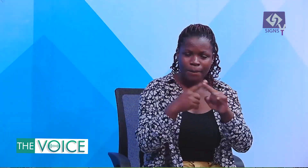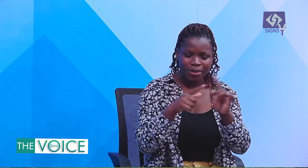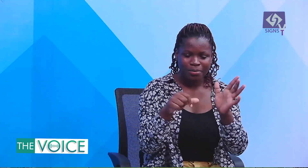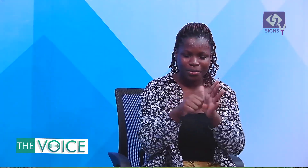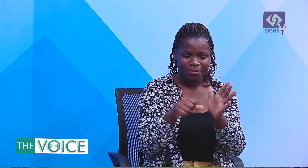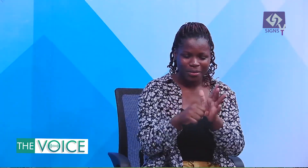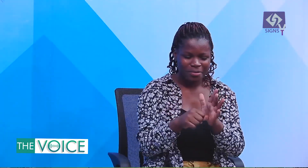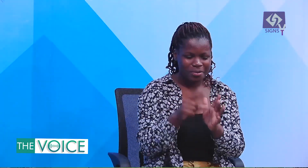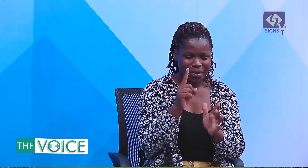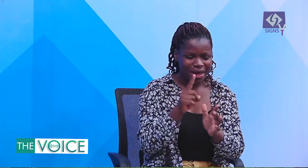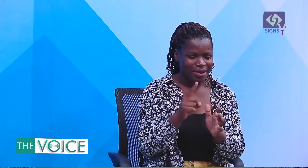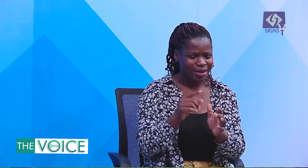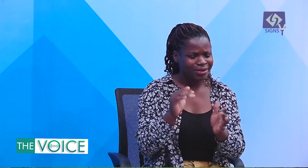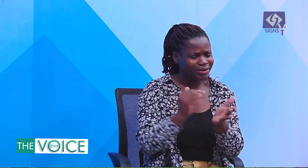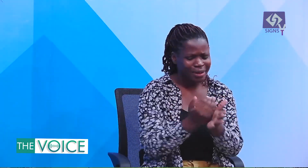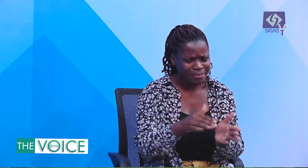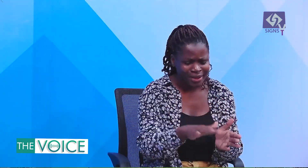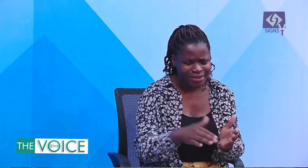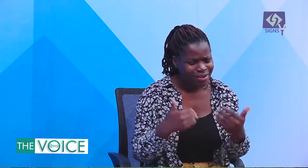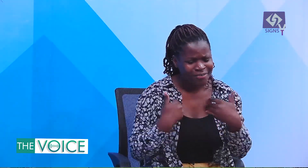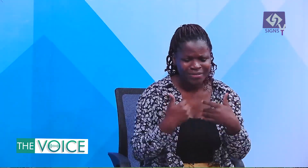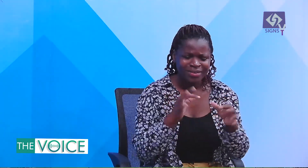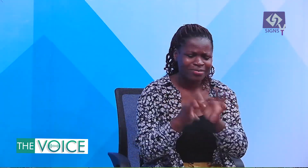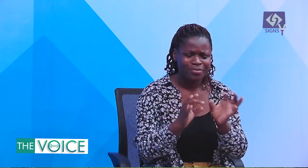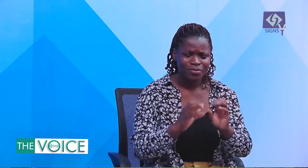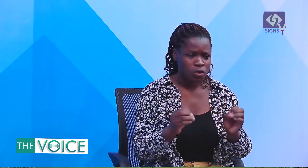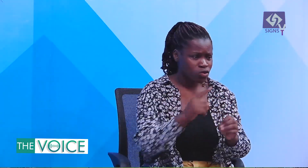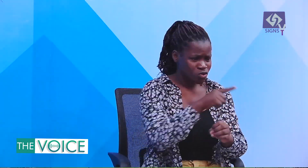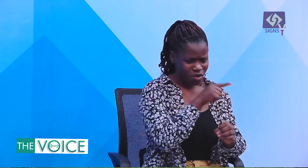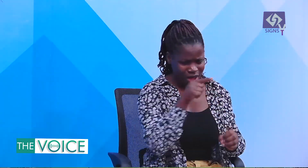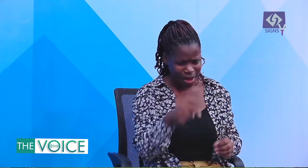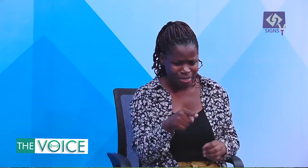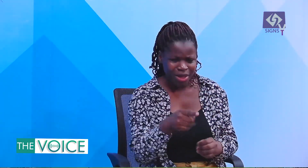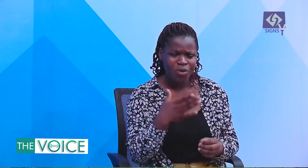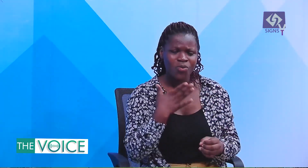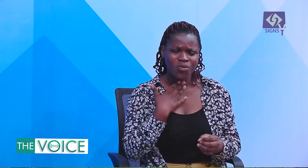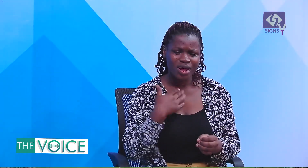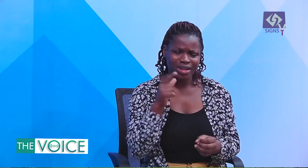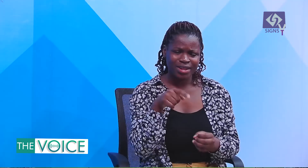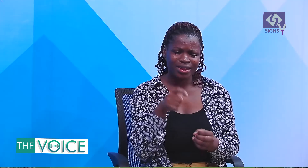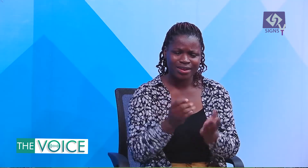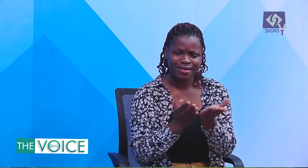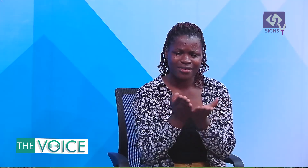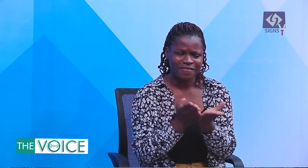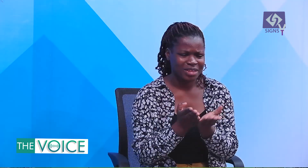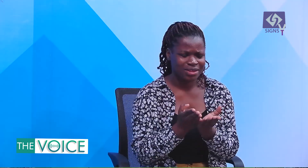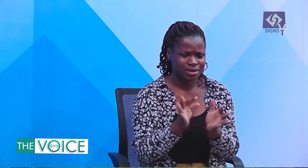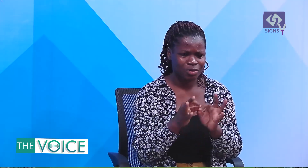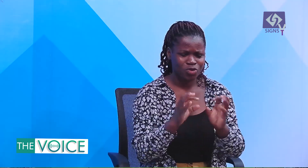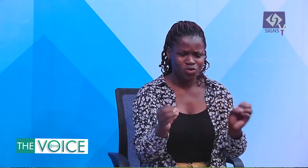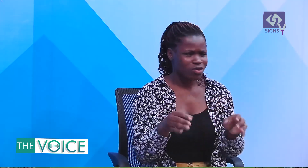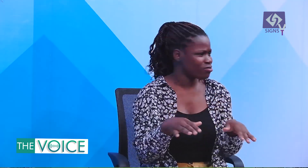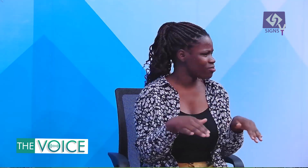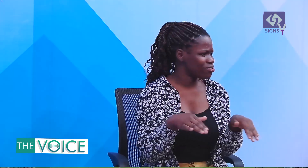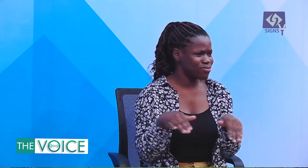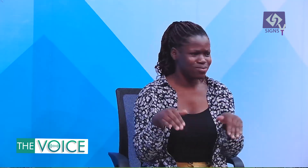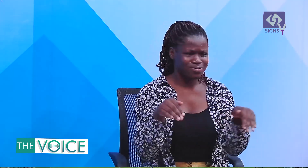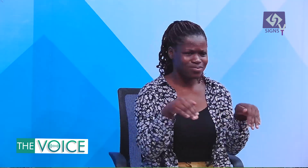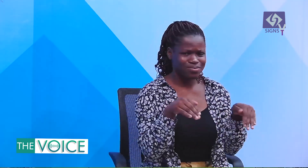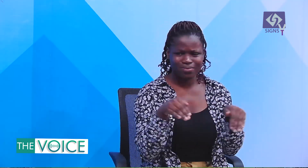we do have very many interpreters out there. Some can help with interpretation, some can provide